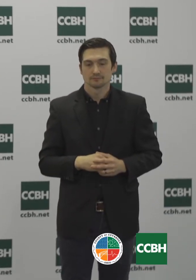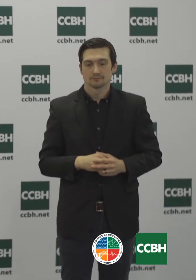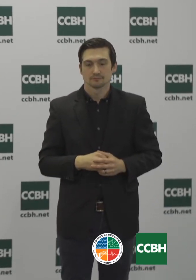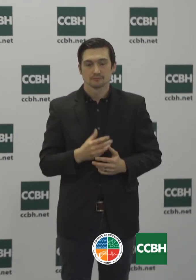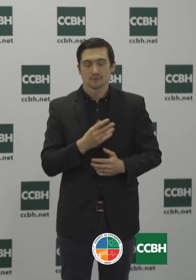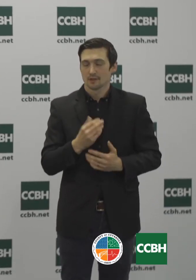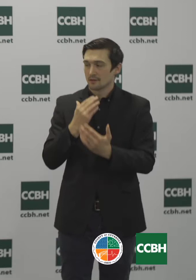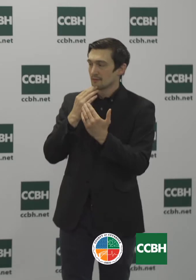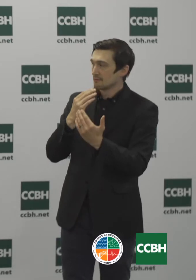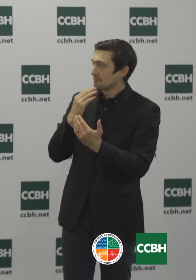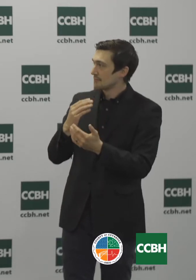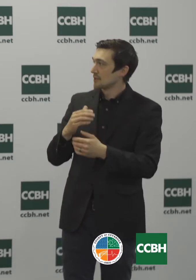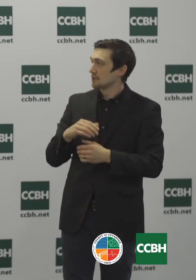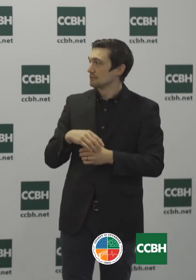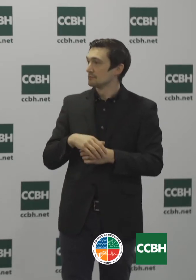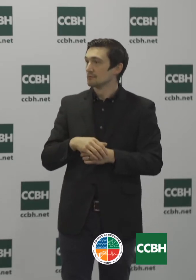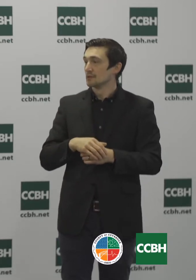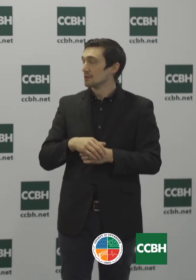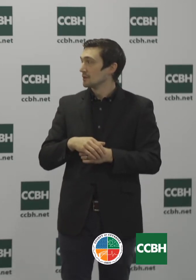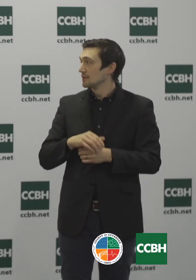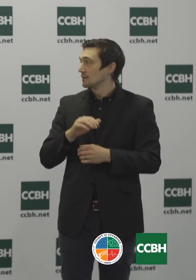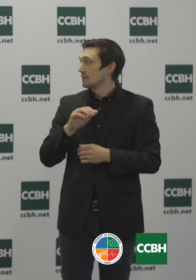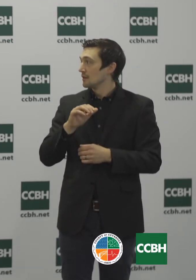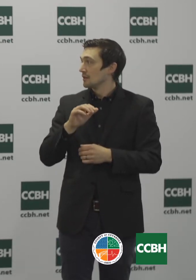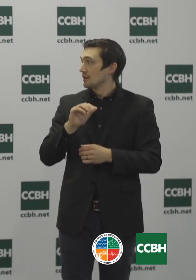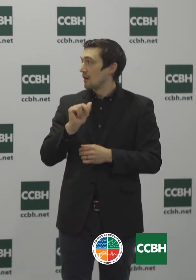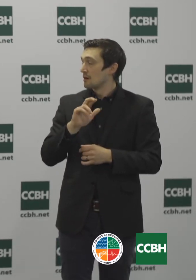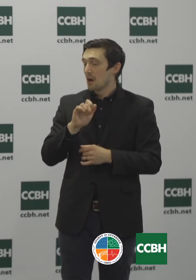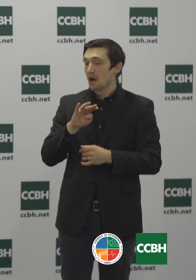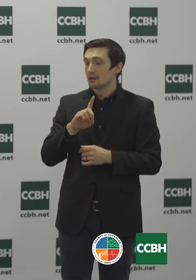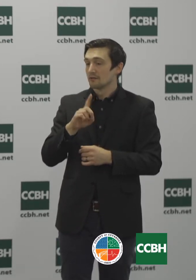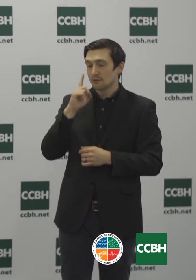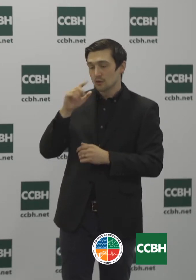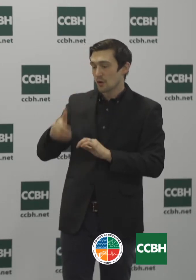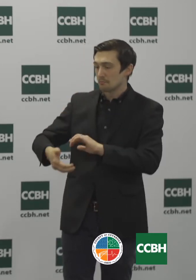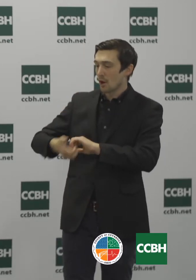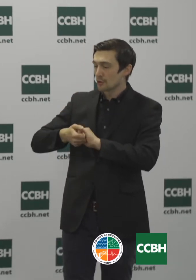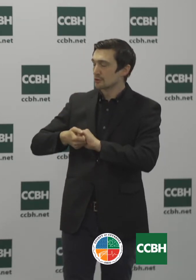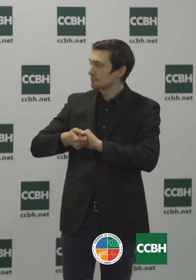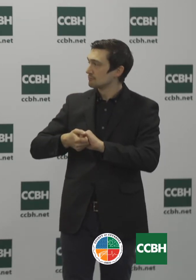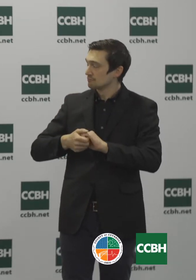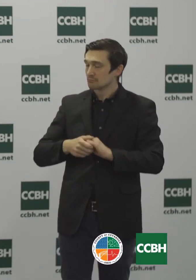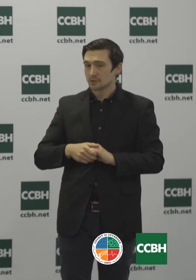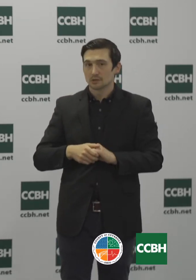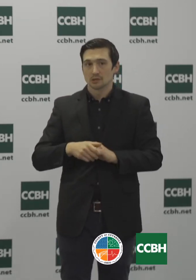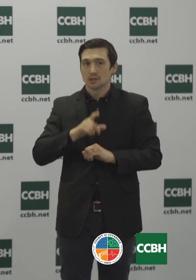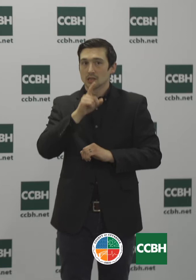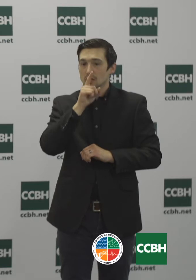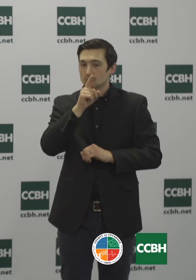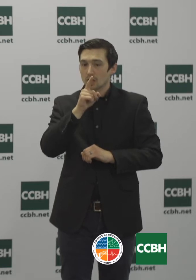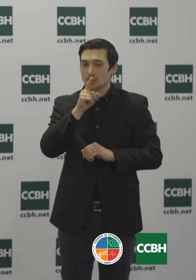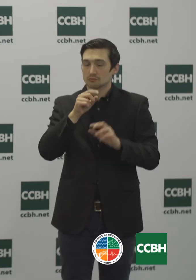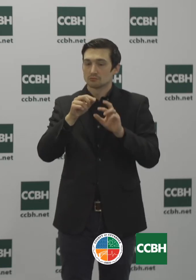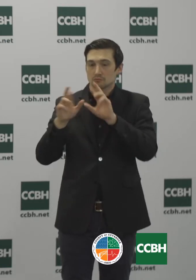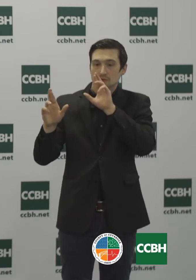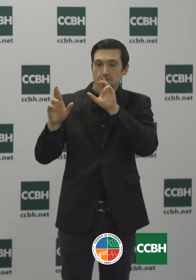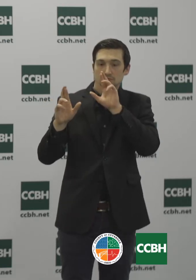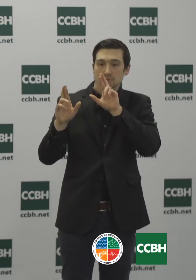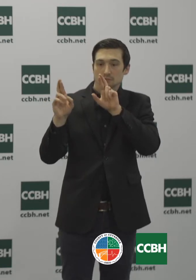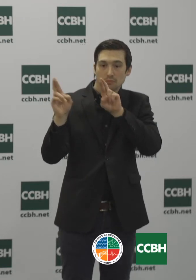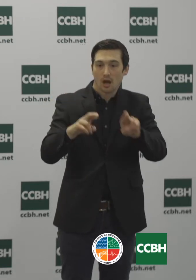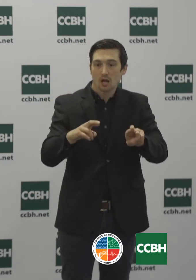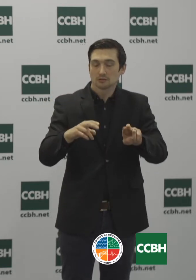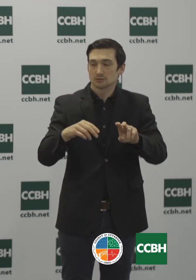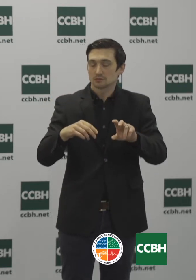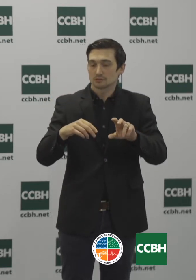Executive Butis, for your partnership. I'm very grateful for this strong partnership that has really expanded during this response to address